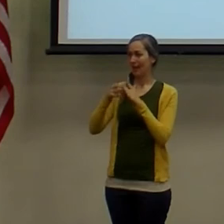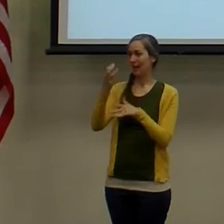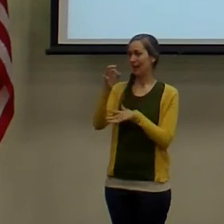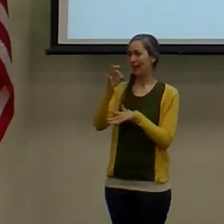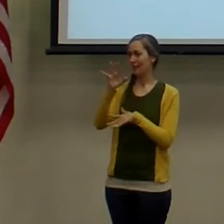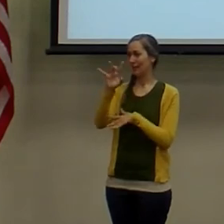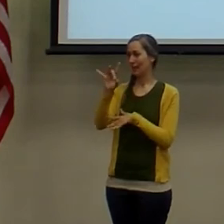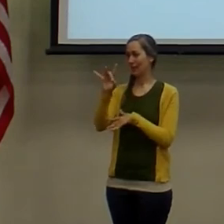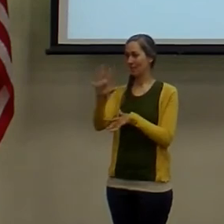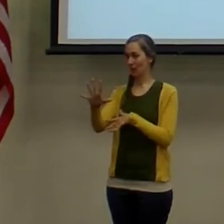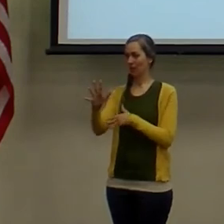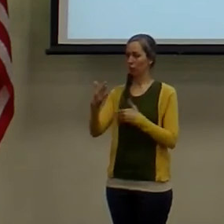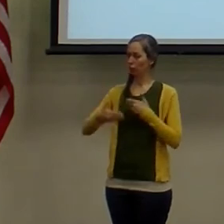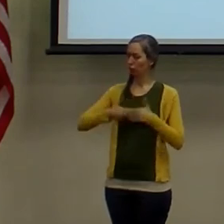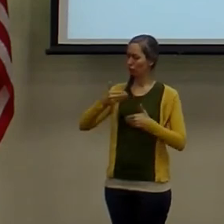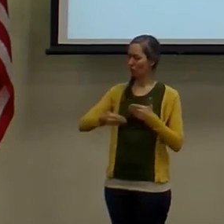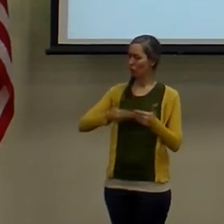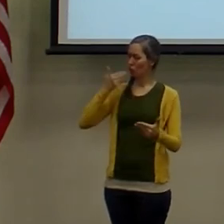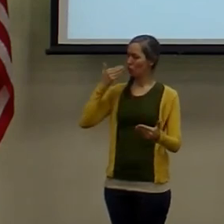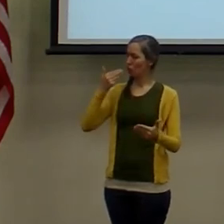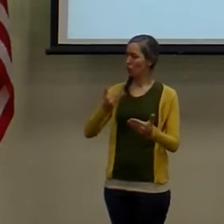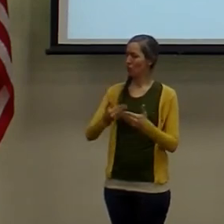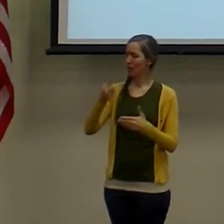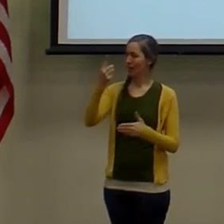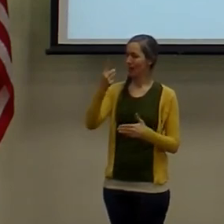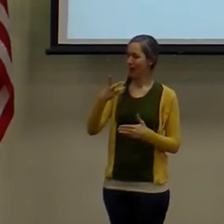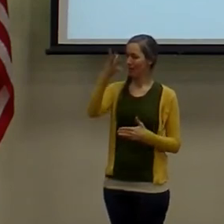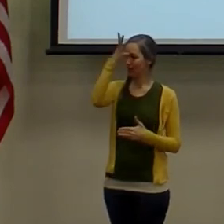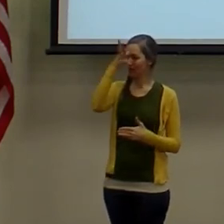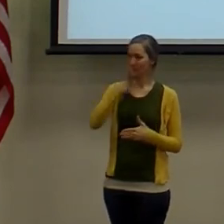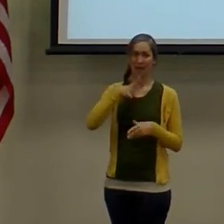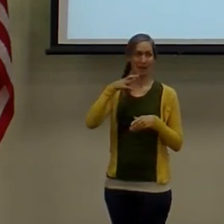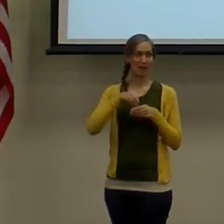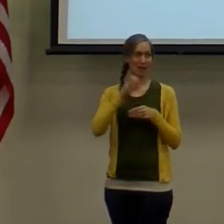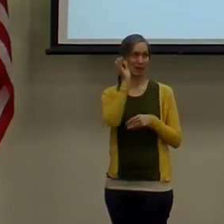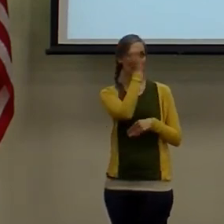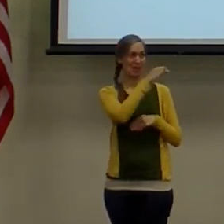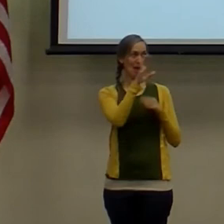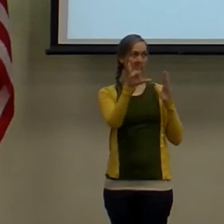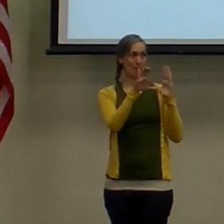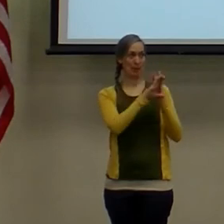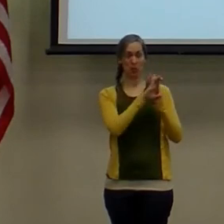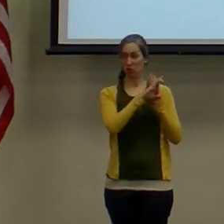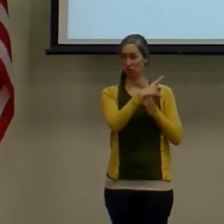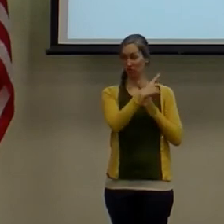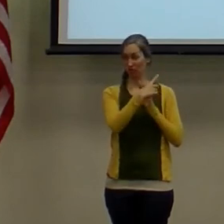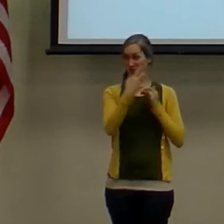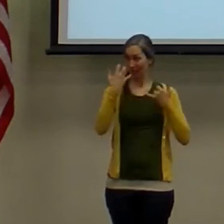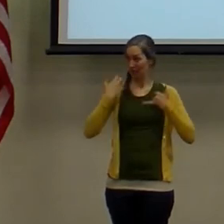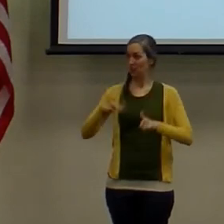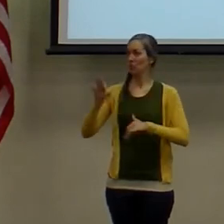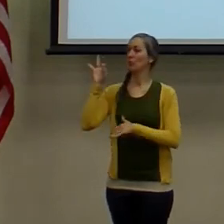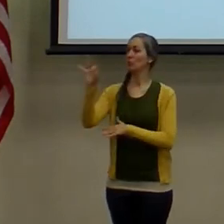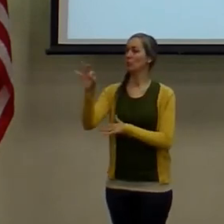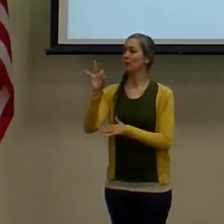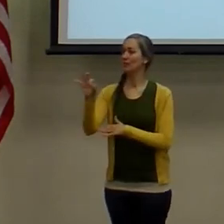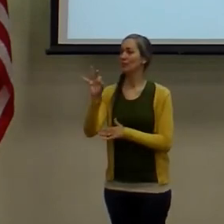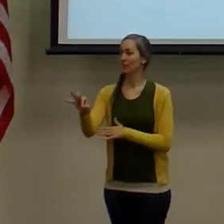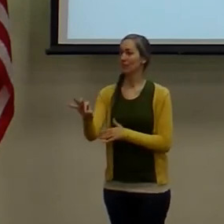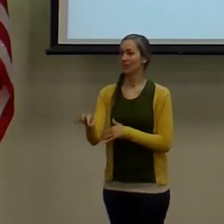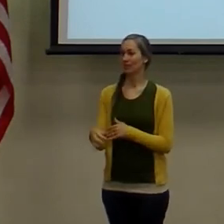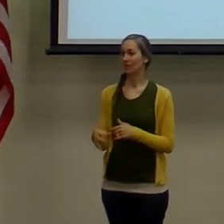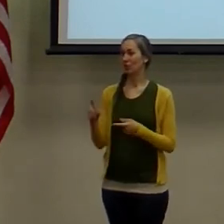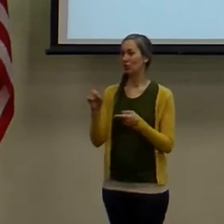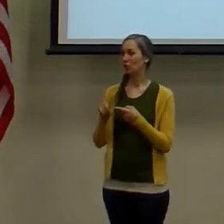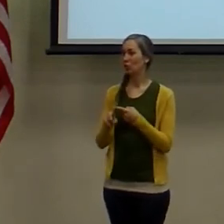so well. At least half of those men in the picture still preaching to the Laotian churches in